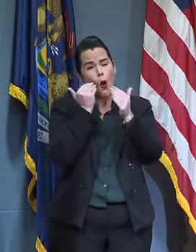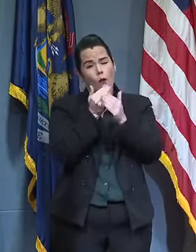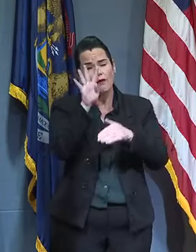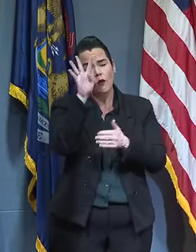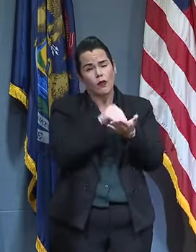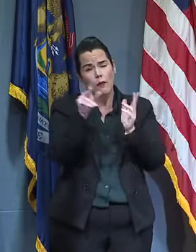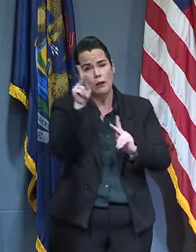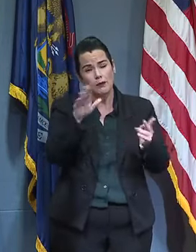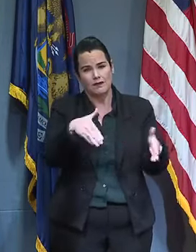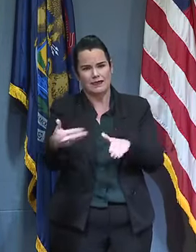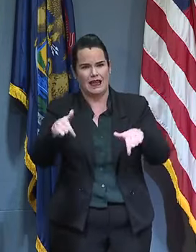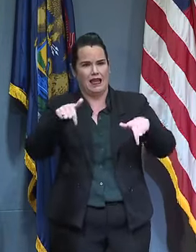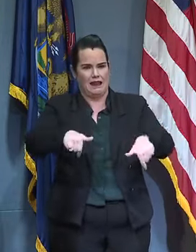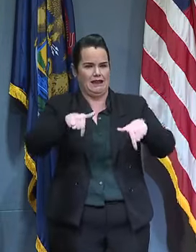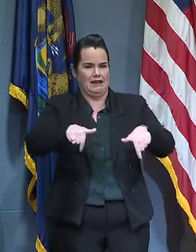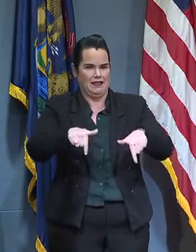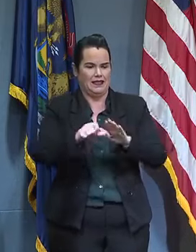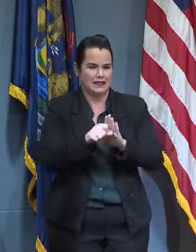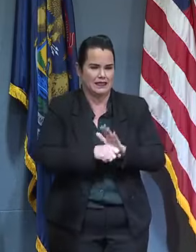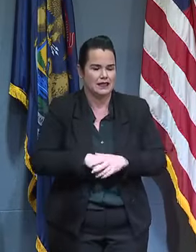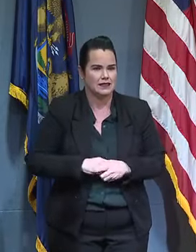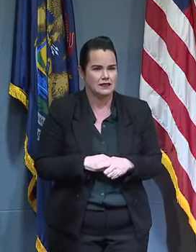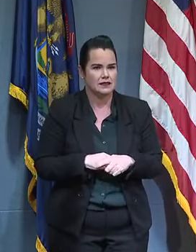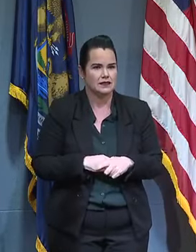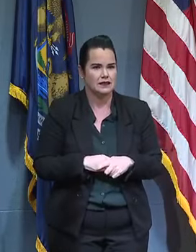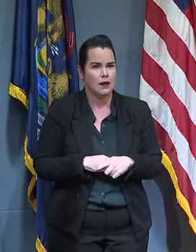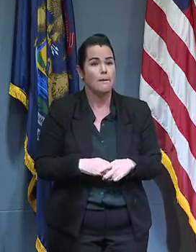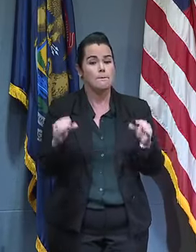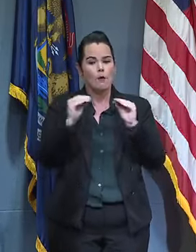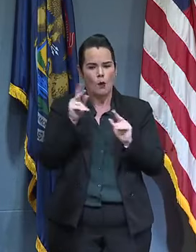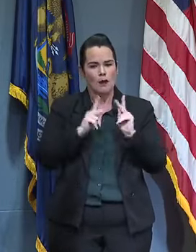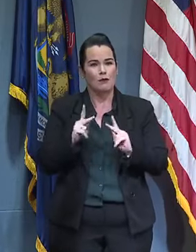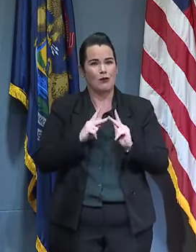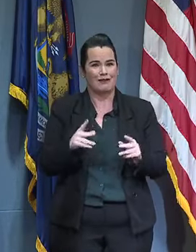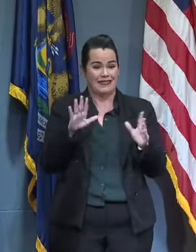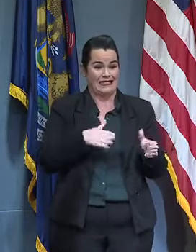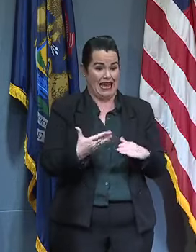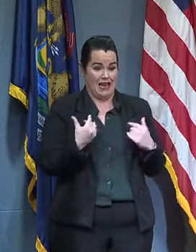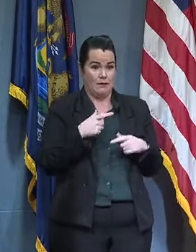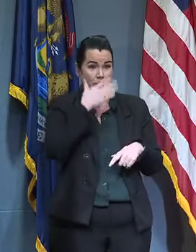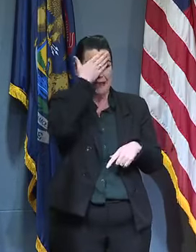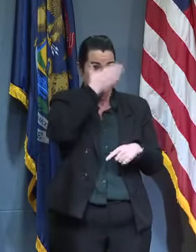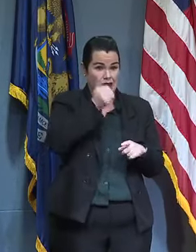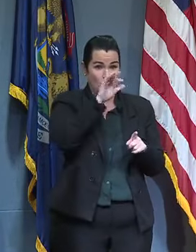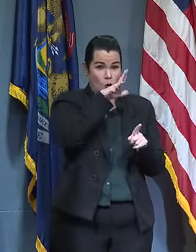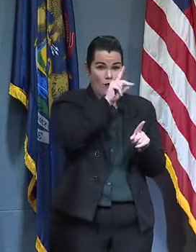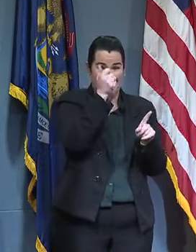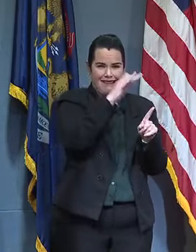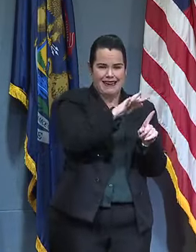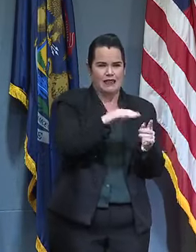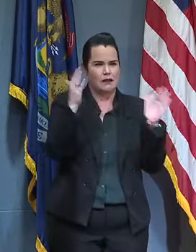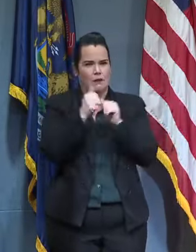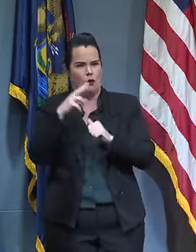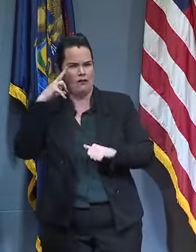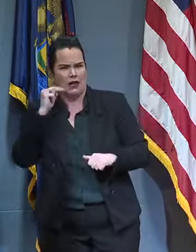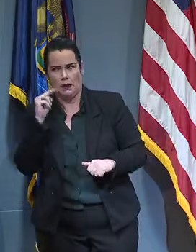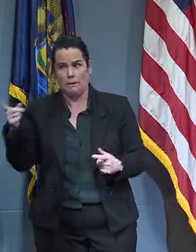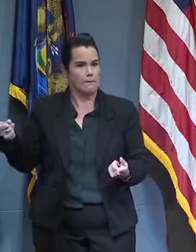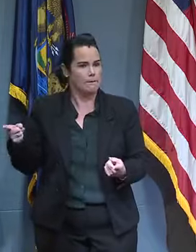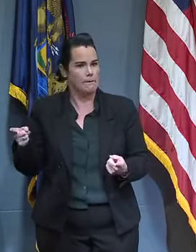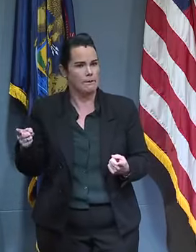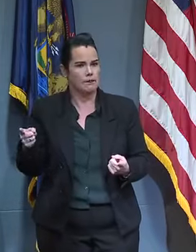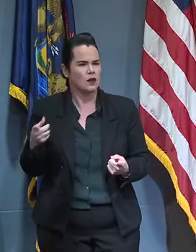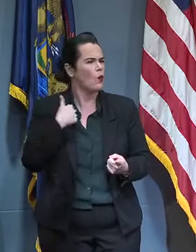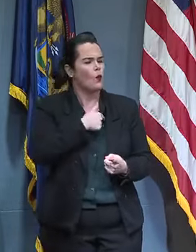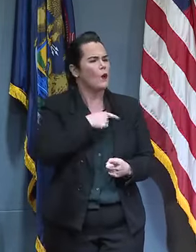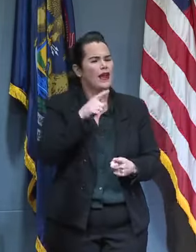fact of the matter is, we have to listen not to pollsters and not to people with political agendas, but listen to epidemiologists and public